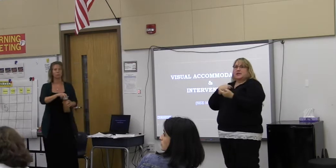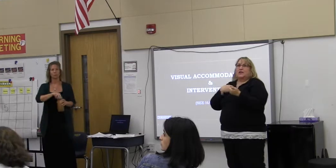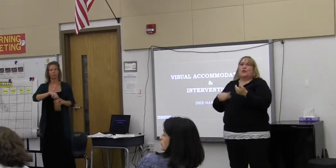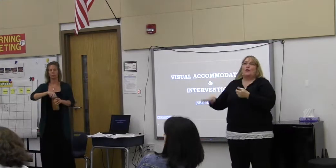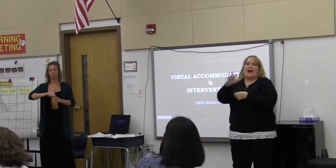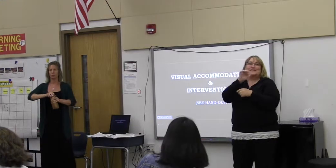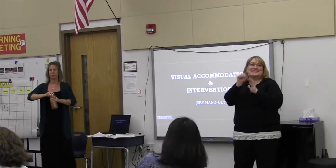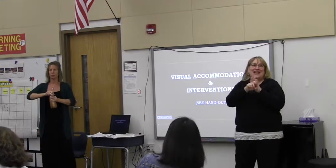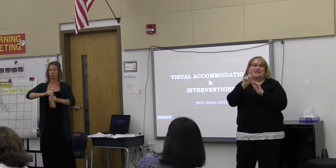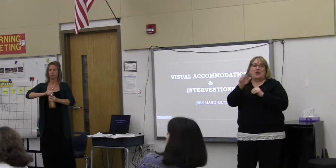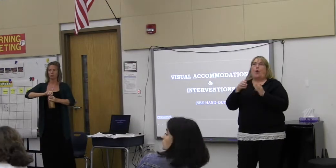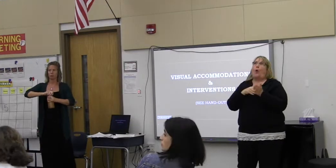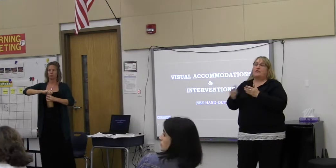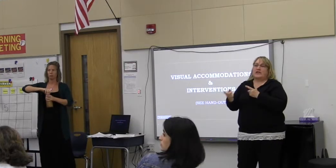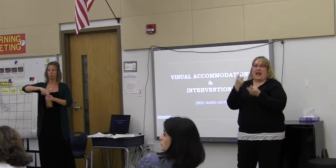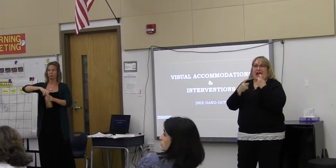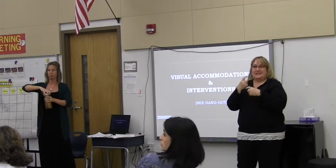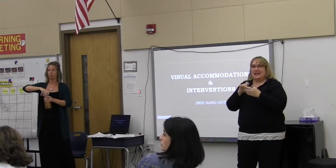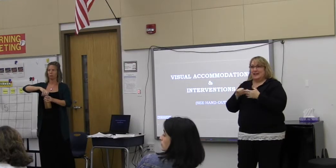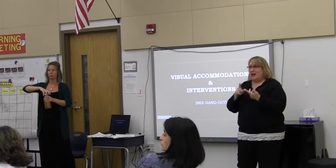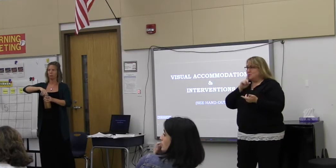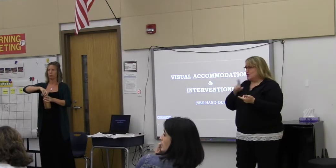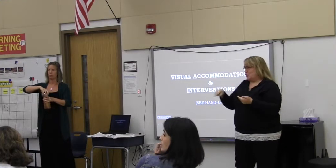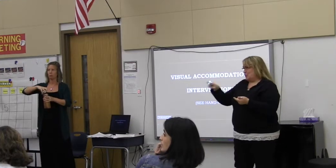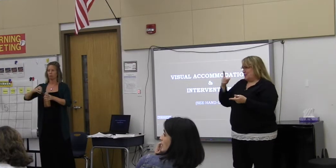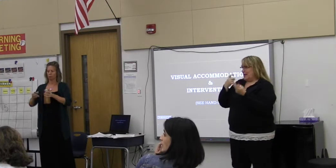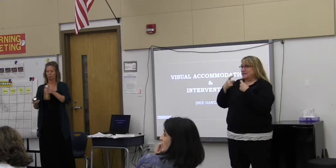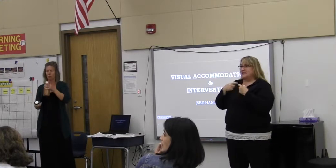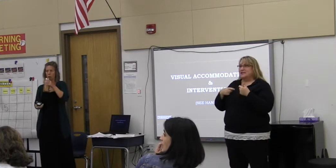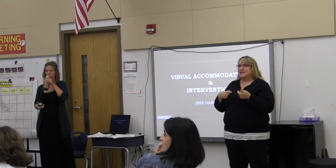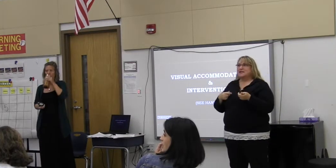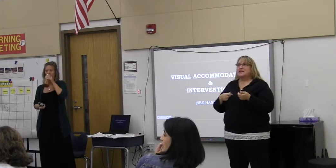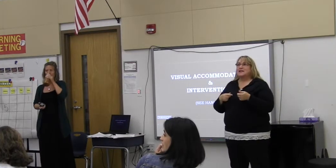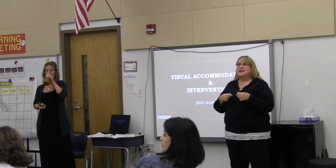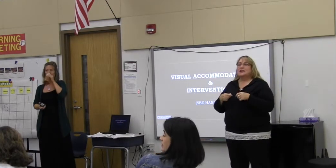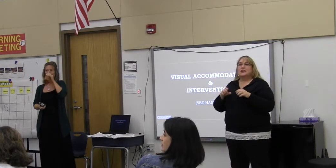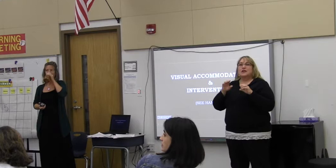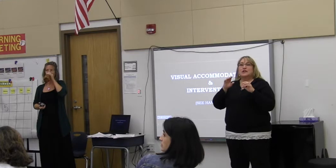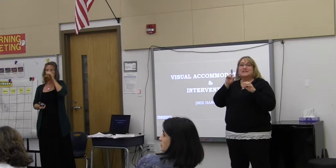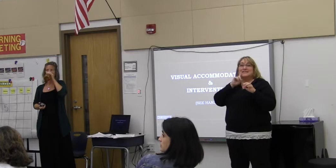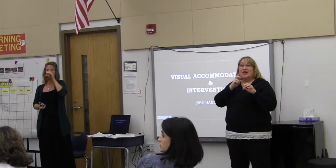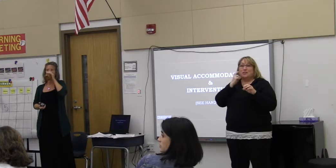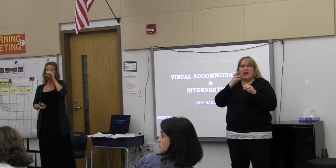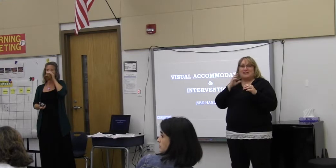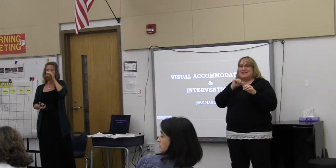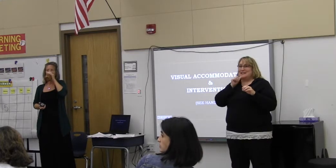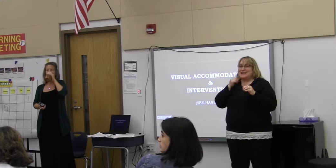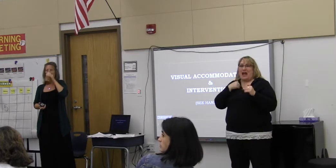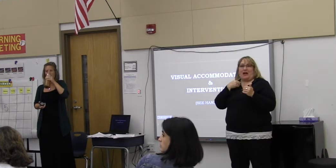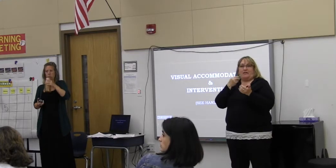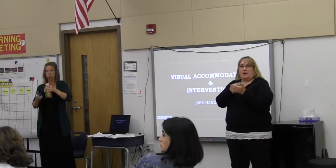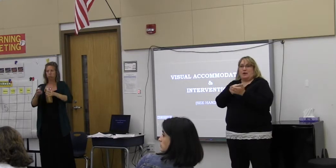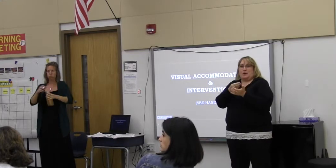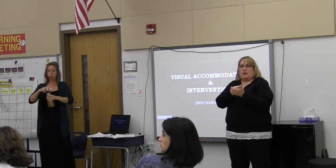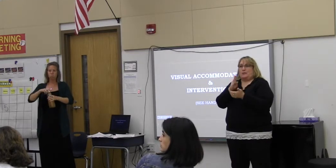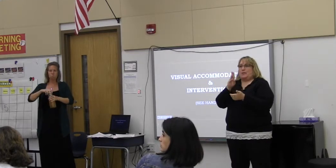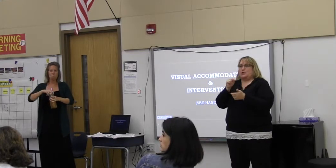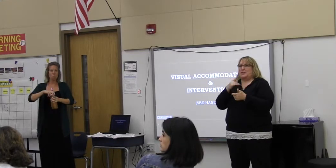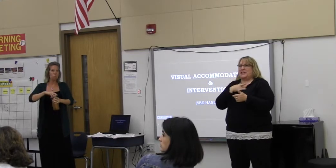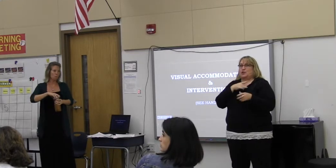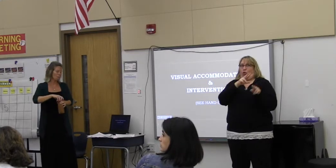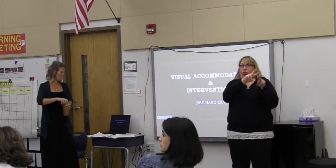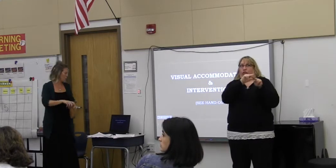state. So you guys would be giving us that, right? And it's like, no, the deafblind program has no budget. We actually siphon off a DSD,